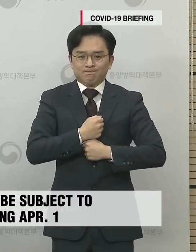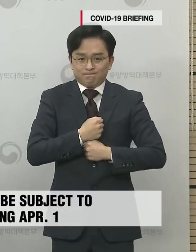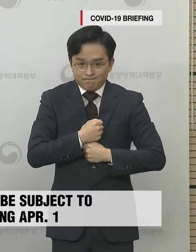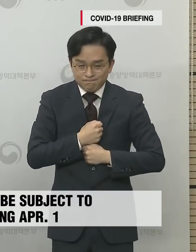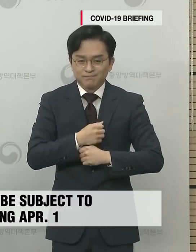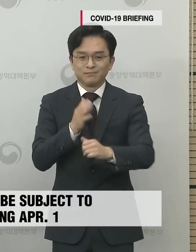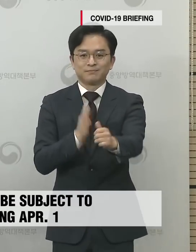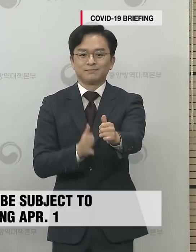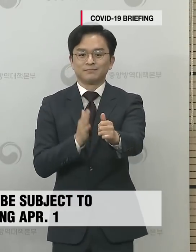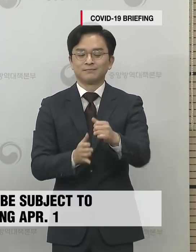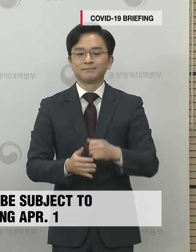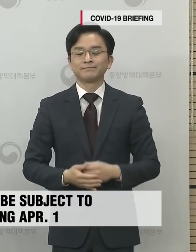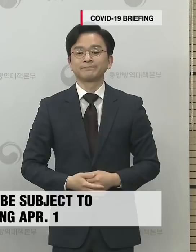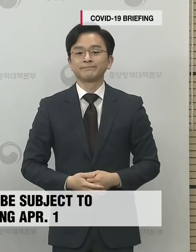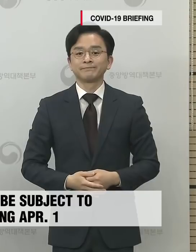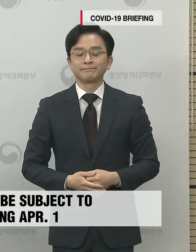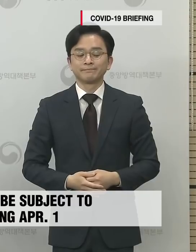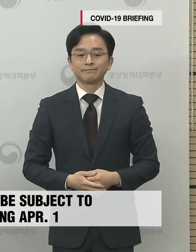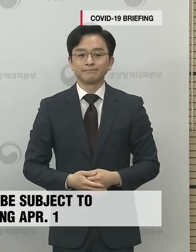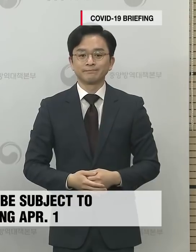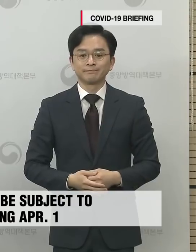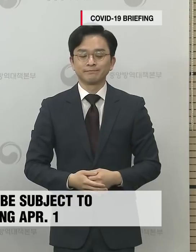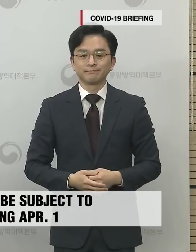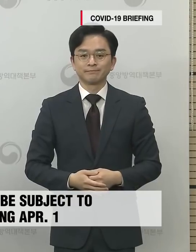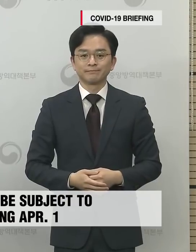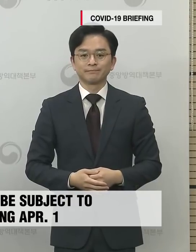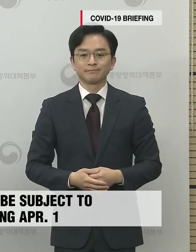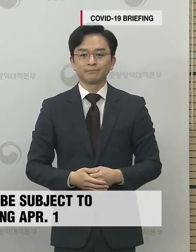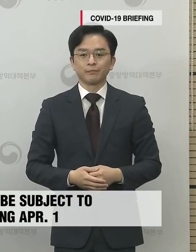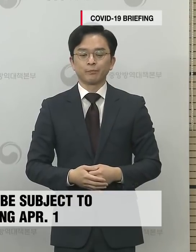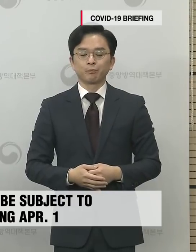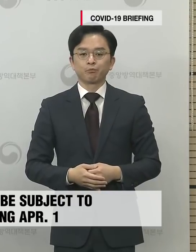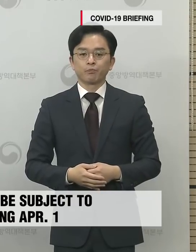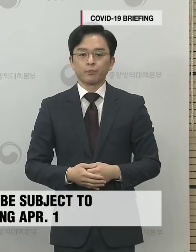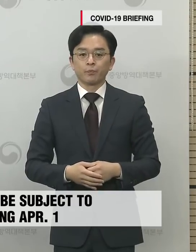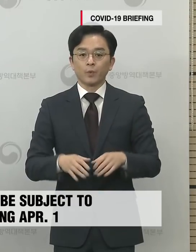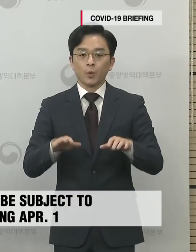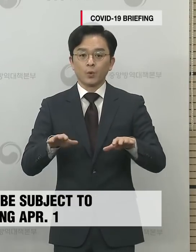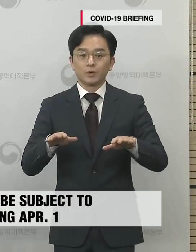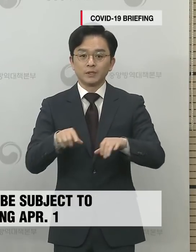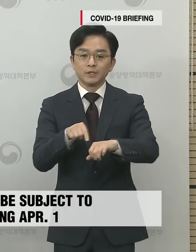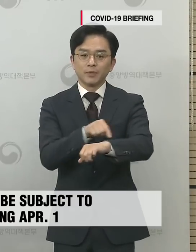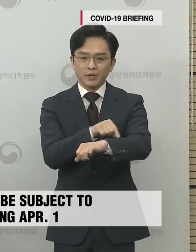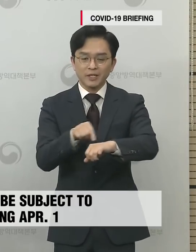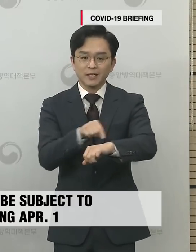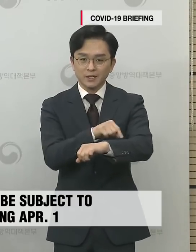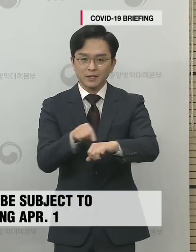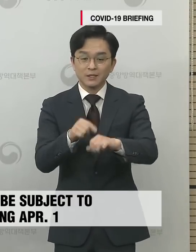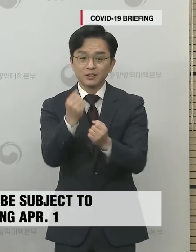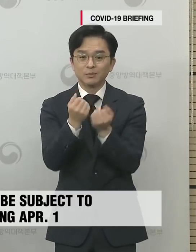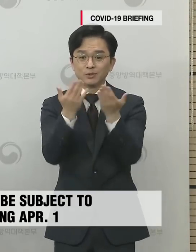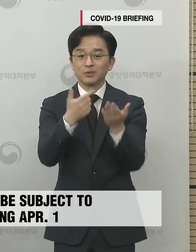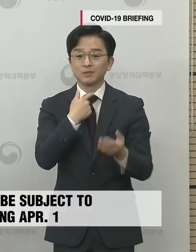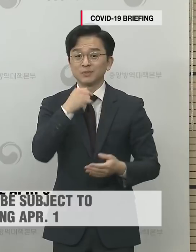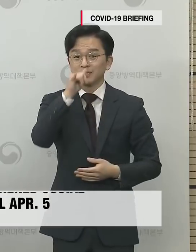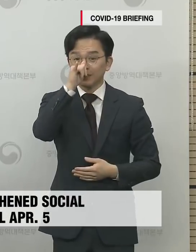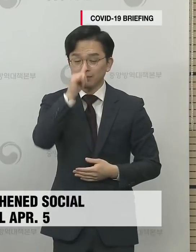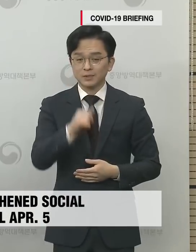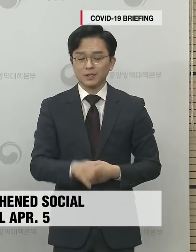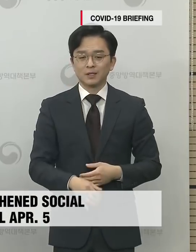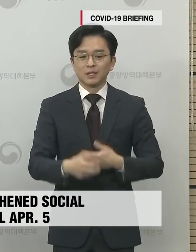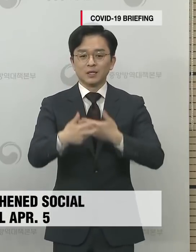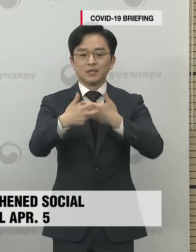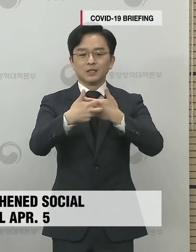keep your personal hygiene. And last but not least, today, we would like to address some of the messages to the